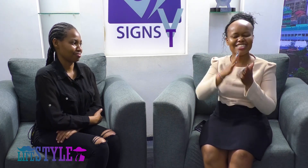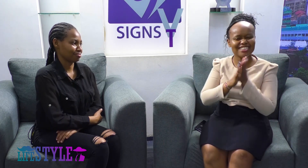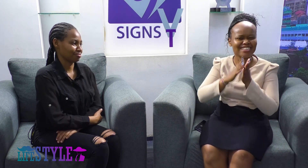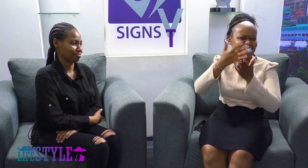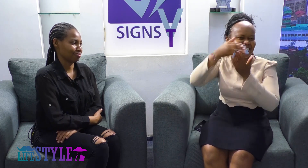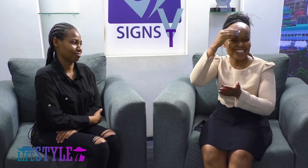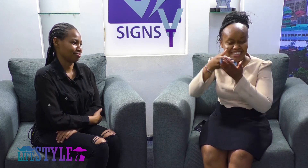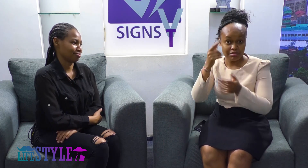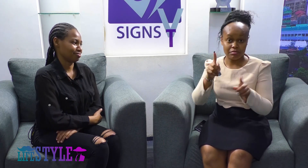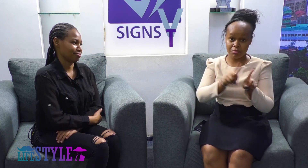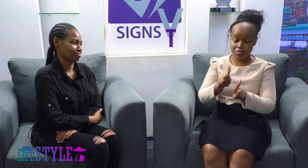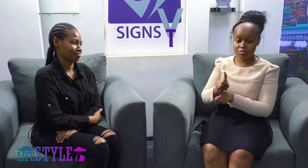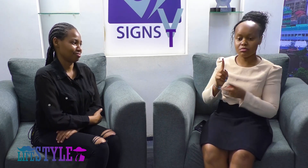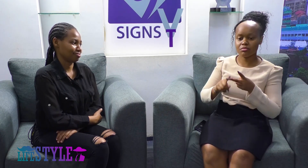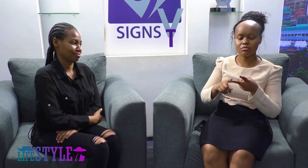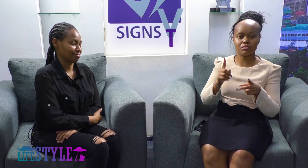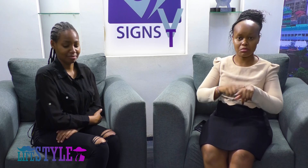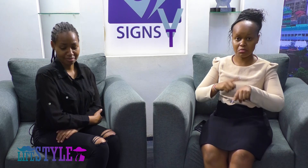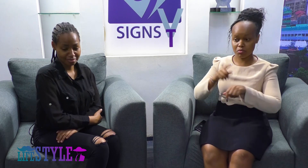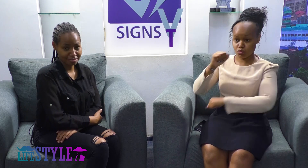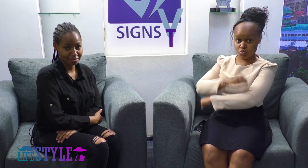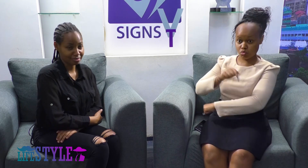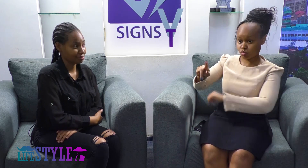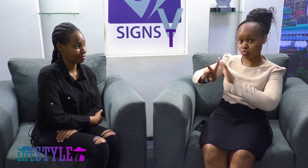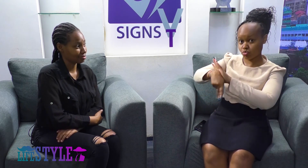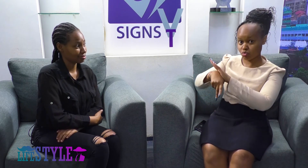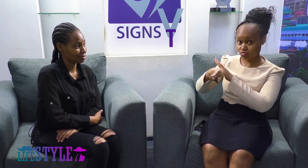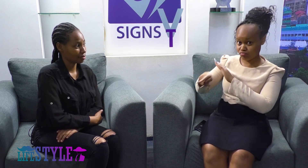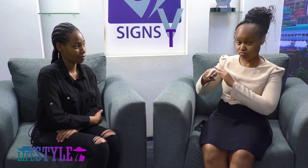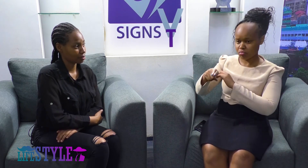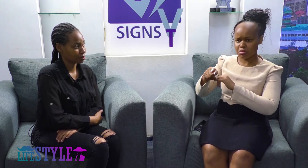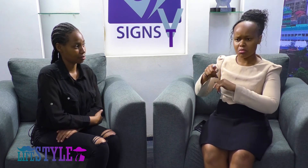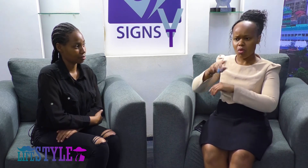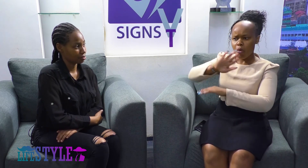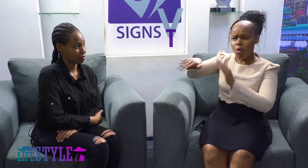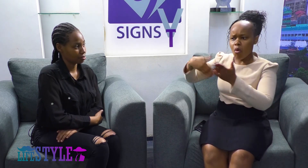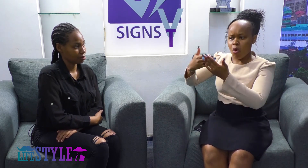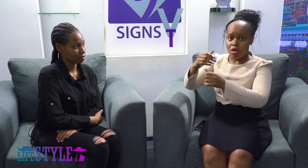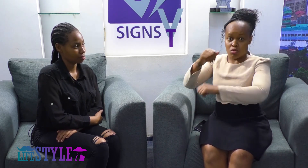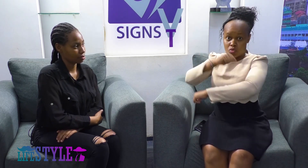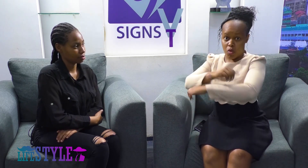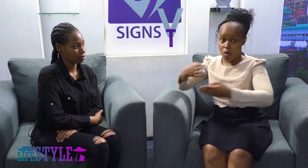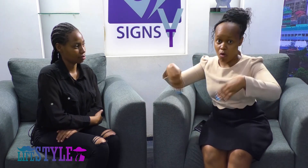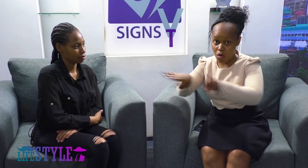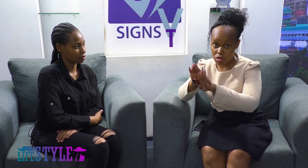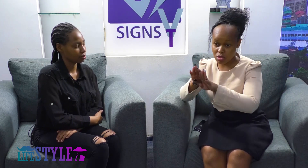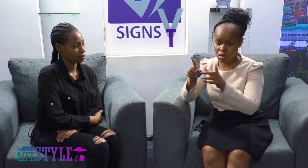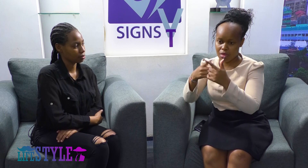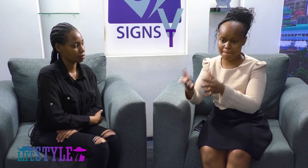was a quick learner, so it was very much easy for me to learn. So when I joined primary and